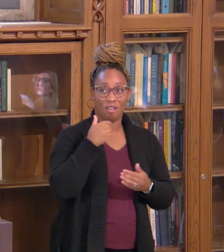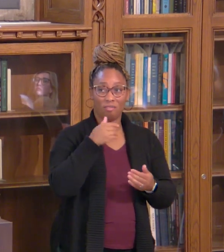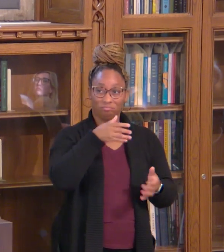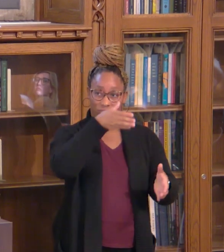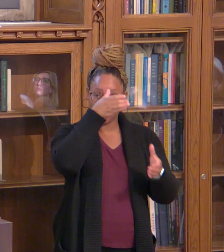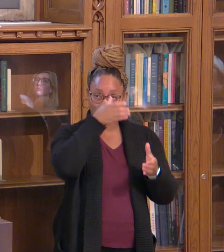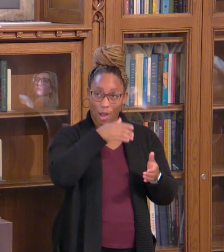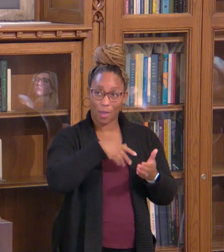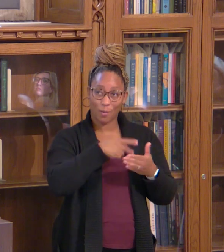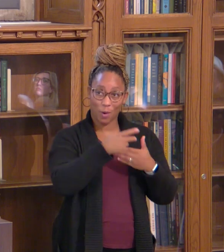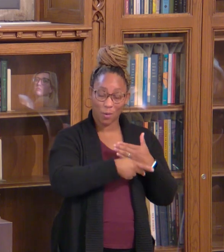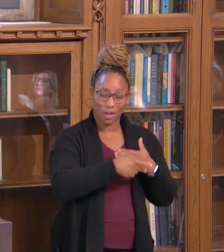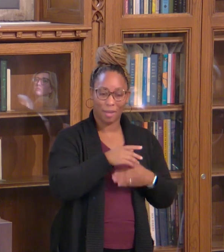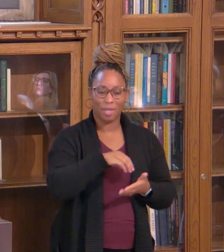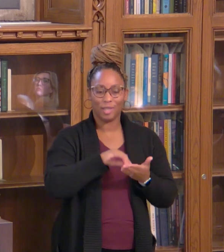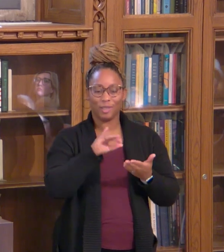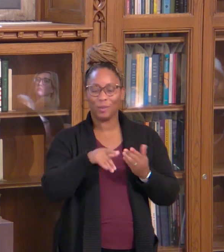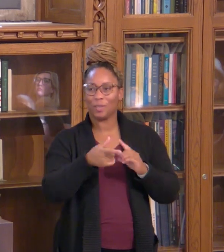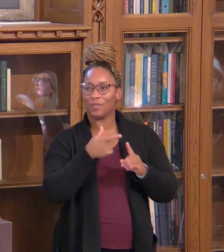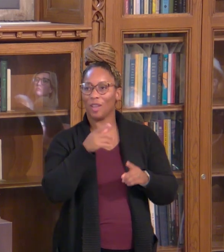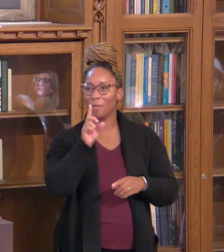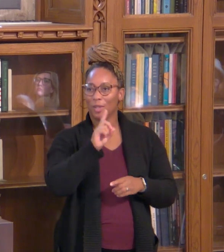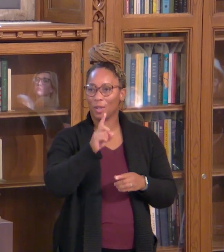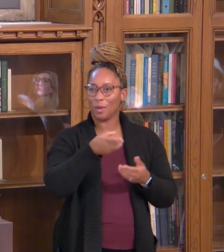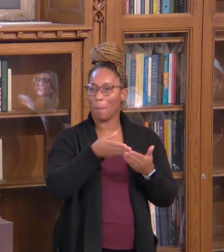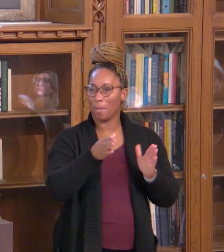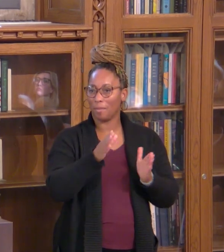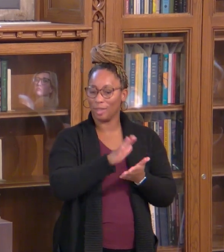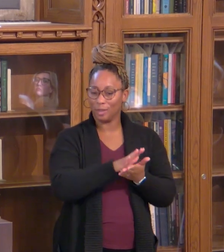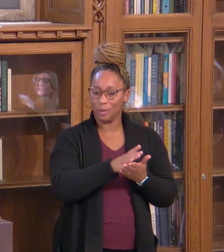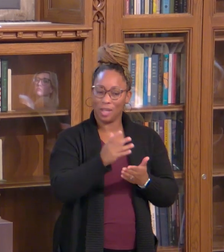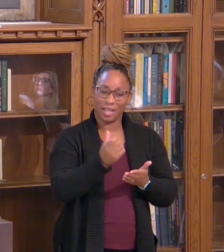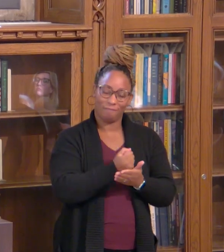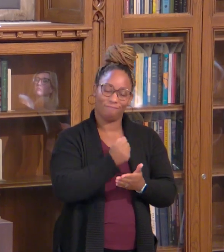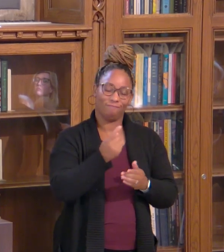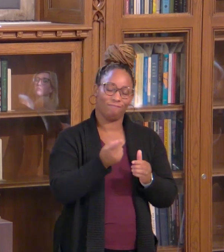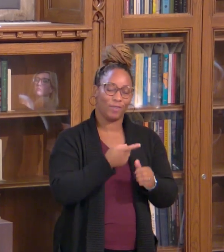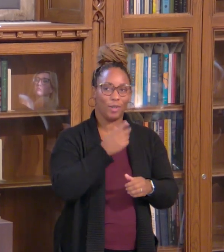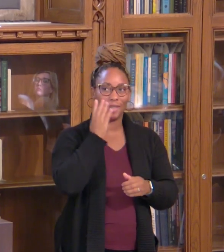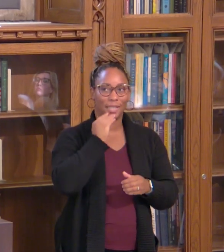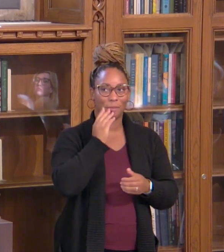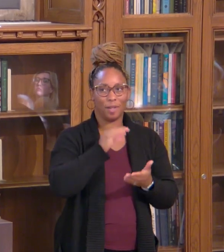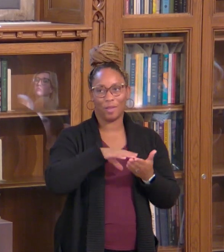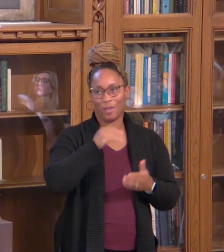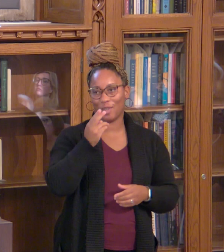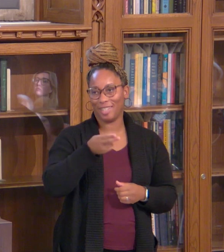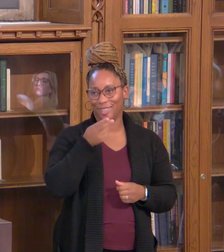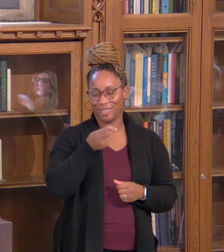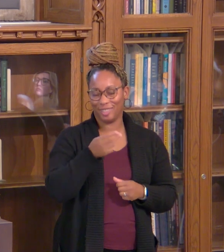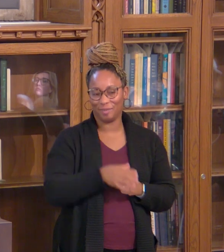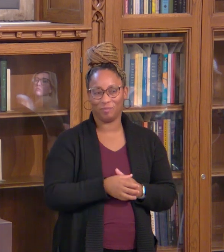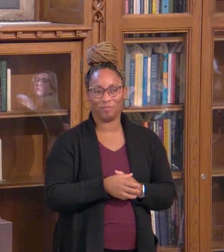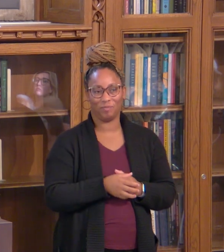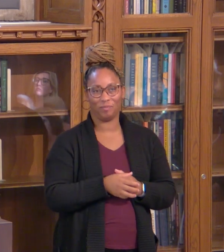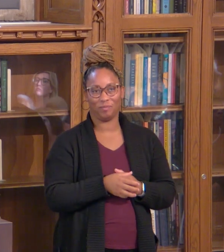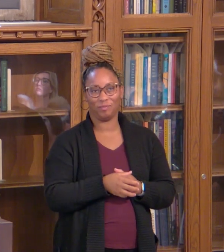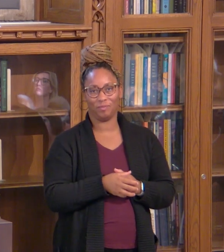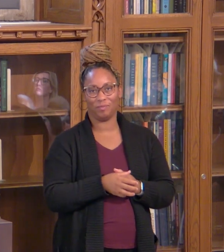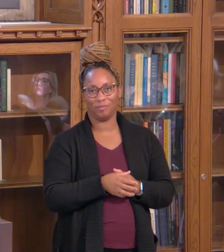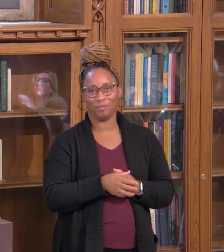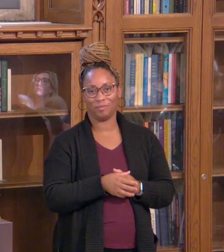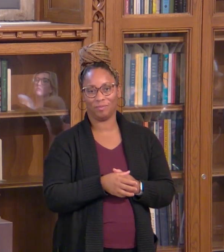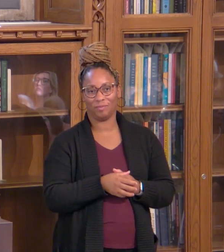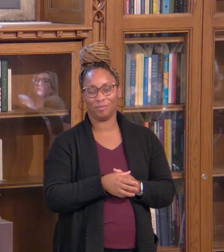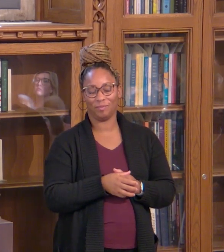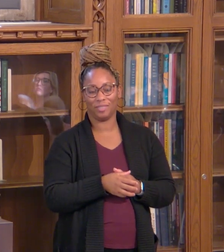Program students from the Durham Public Schools gain firsthand experience exploring history